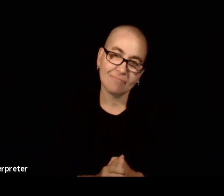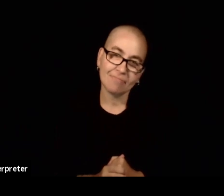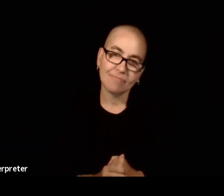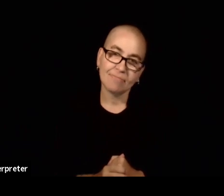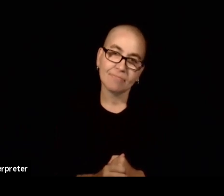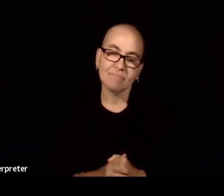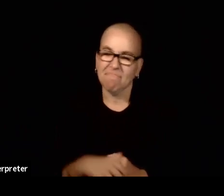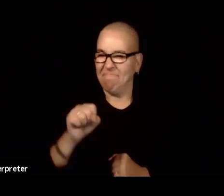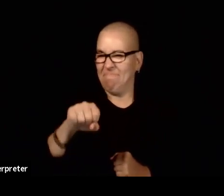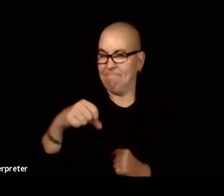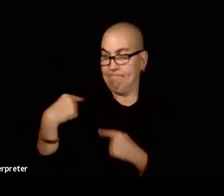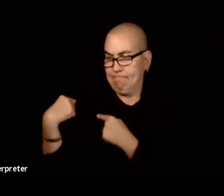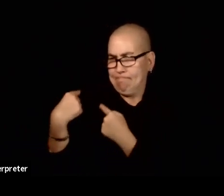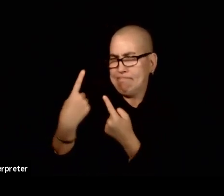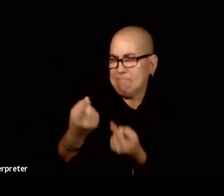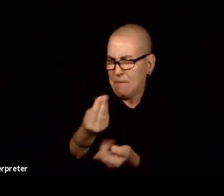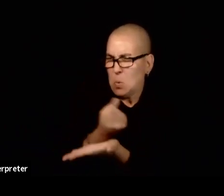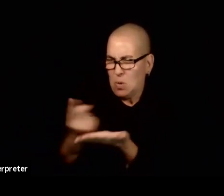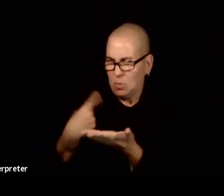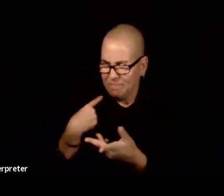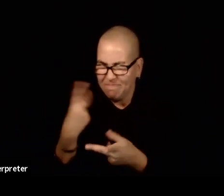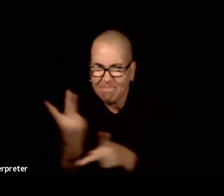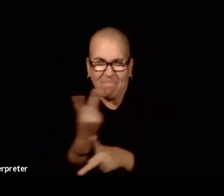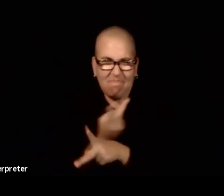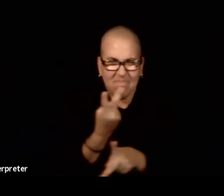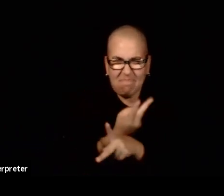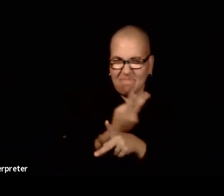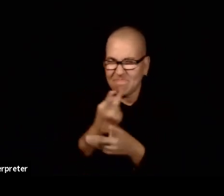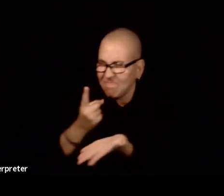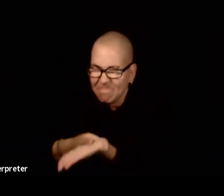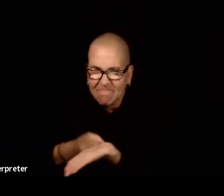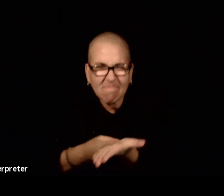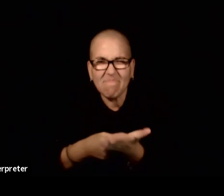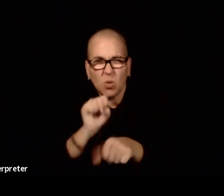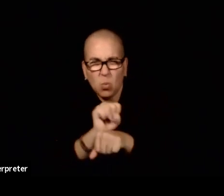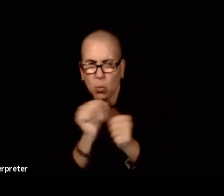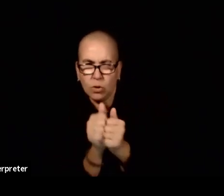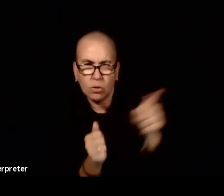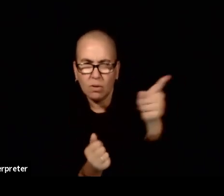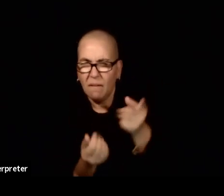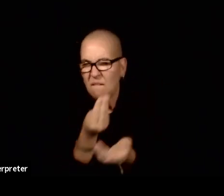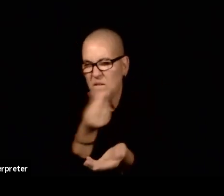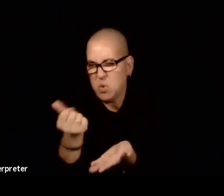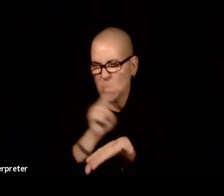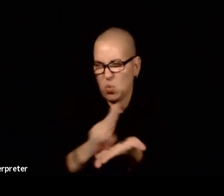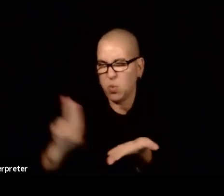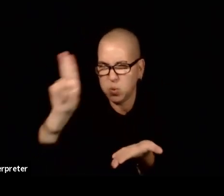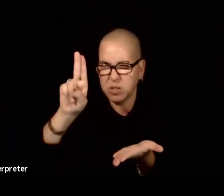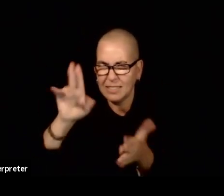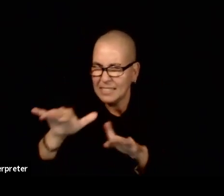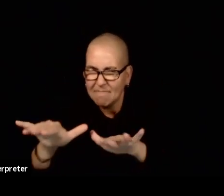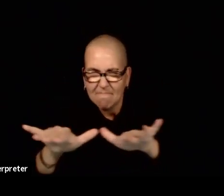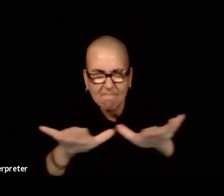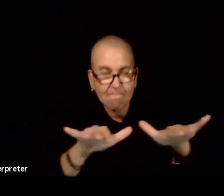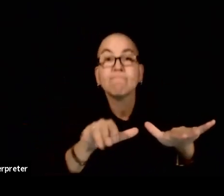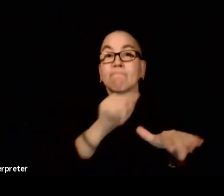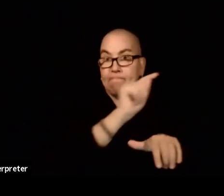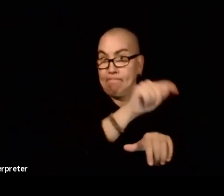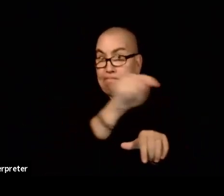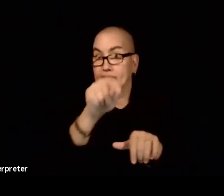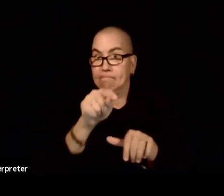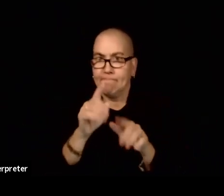Rutgers University and a company called Vault, that they've developed this saliva